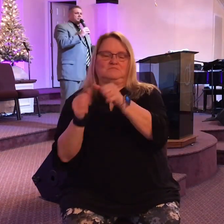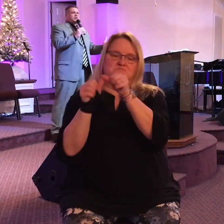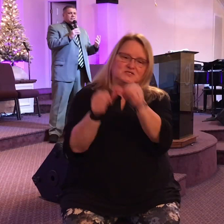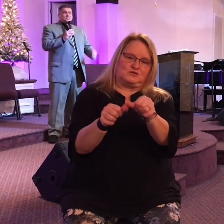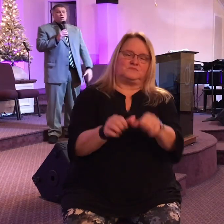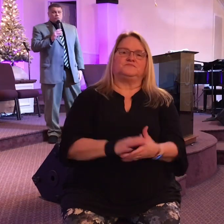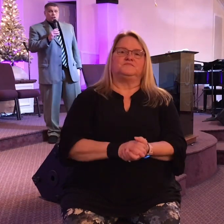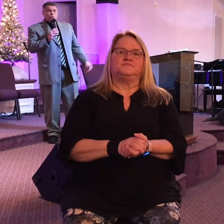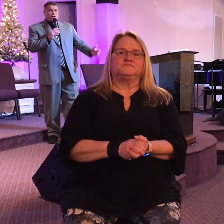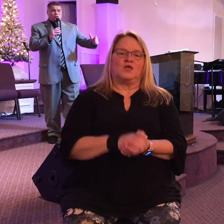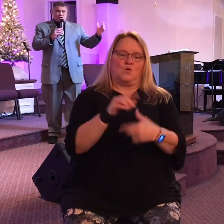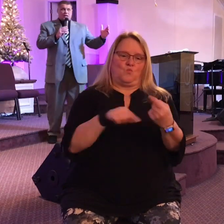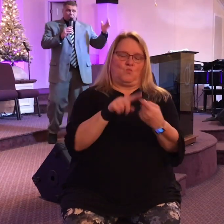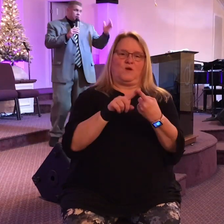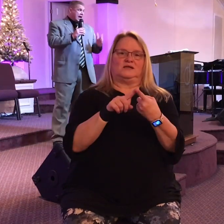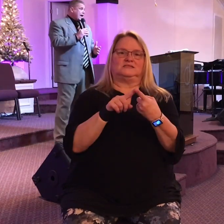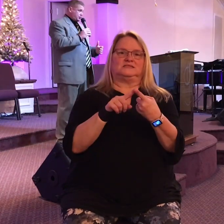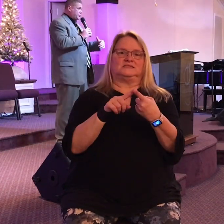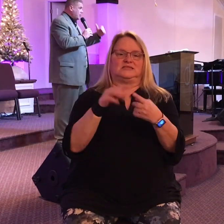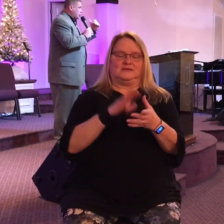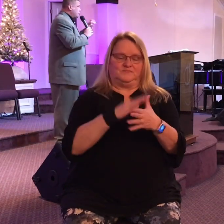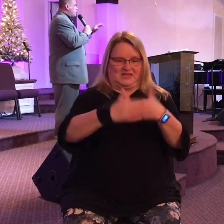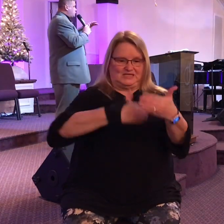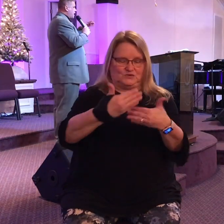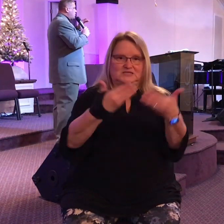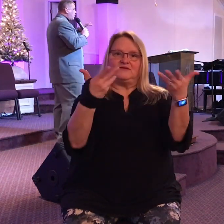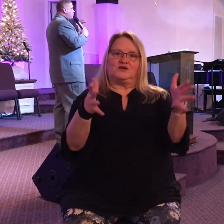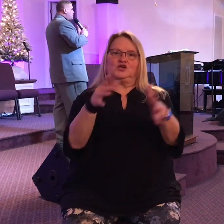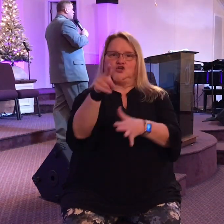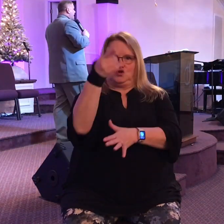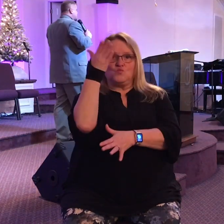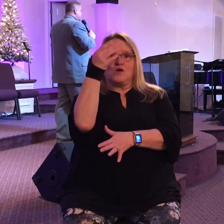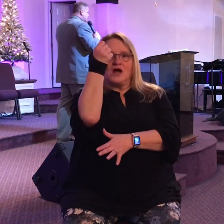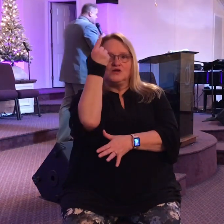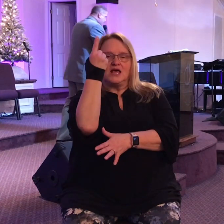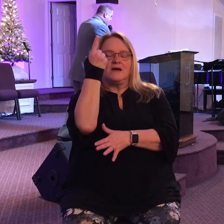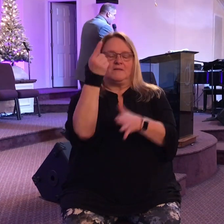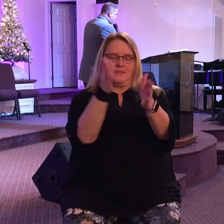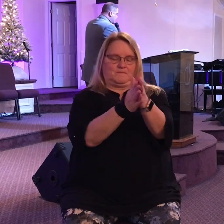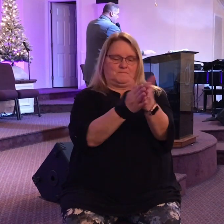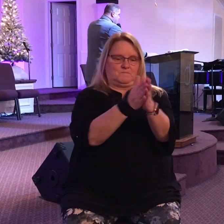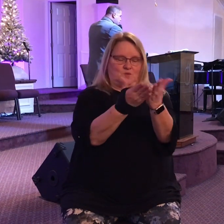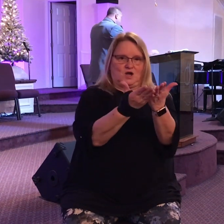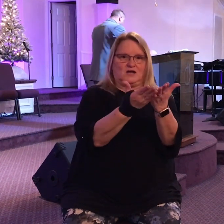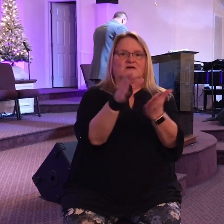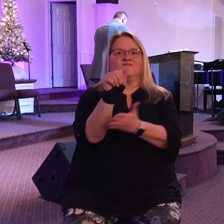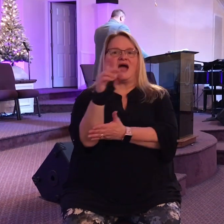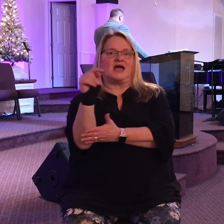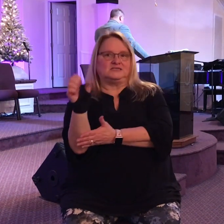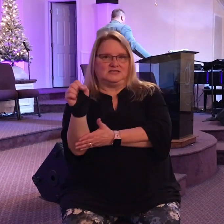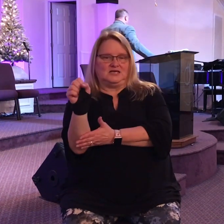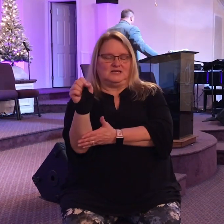this series is over, you will understand the book of Acts. You will understand what the book of Acts is about. And in most of